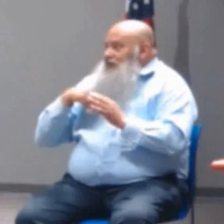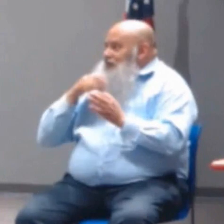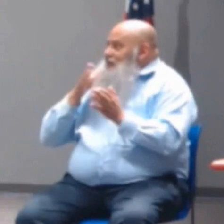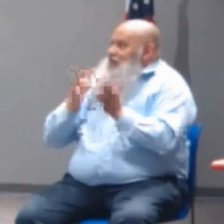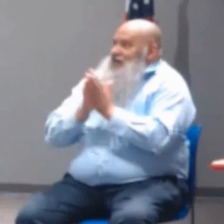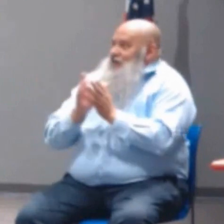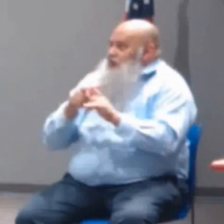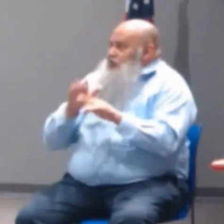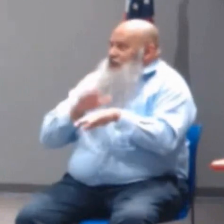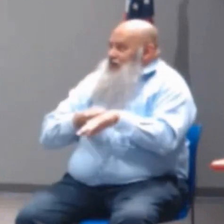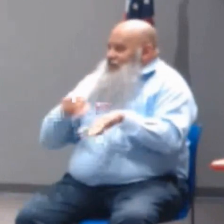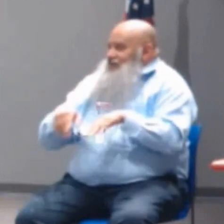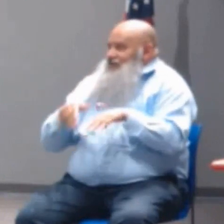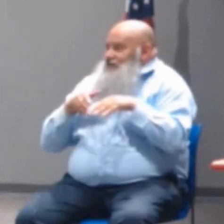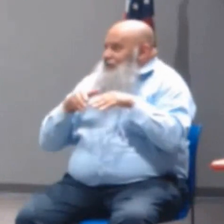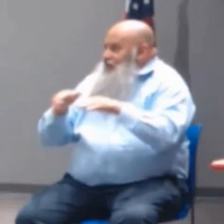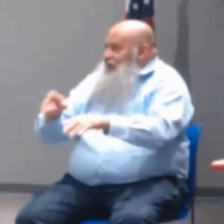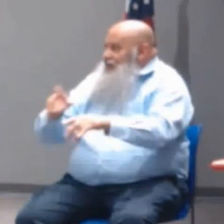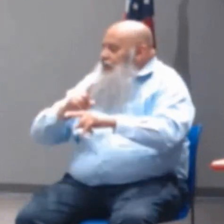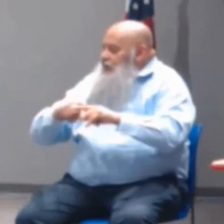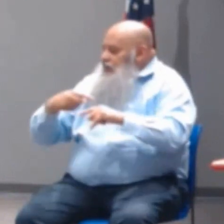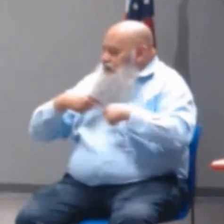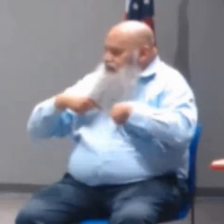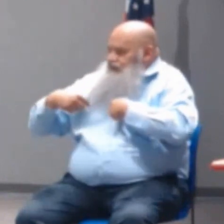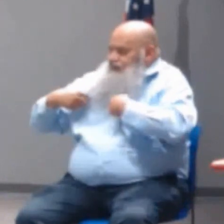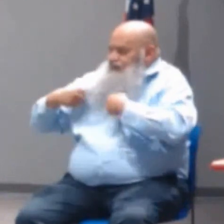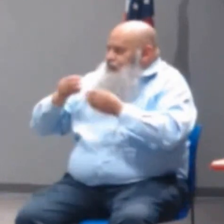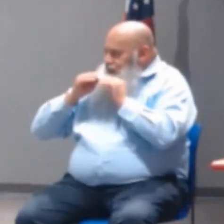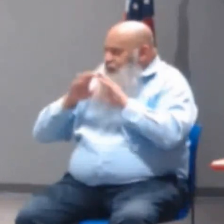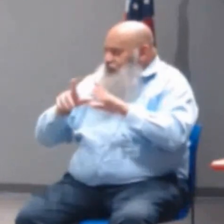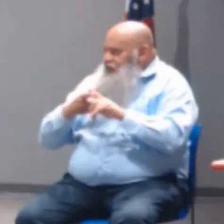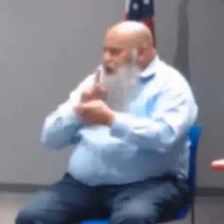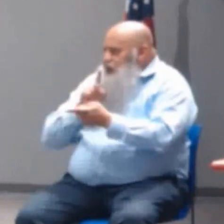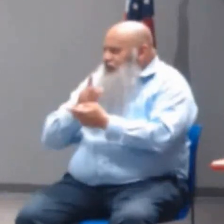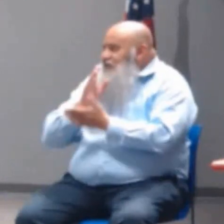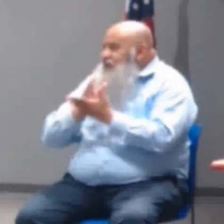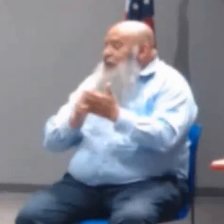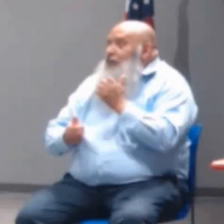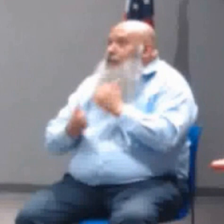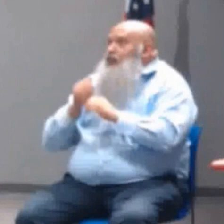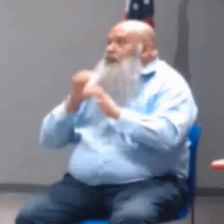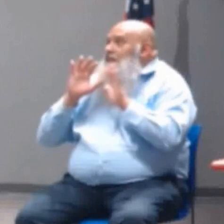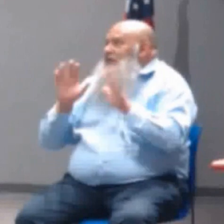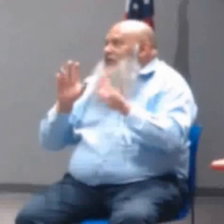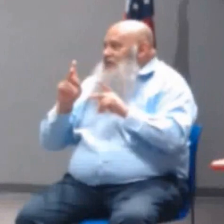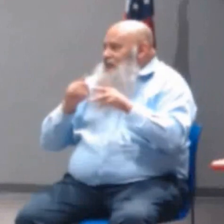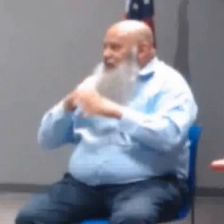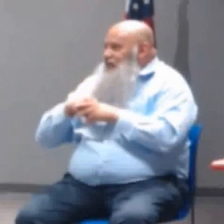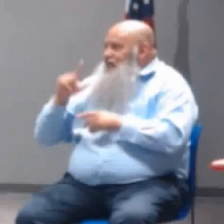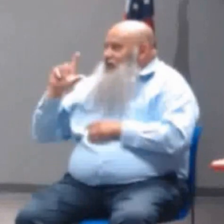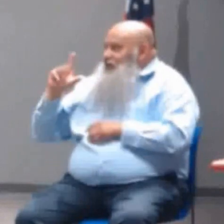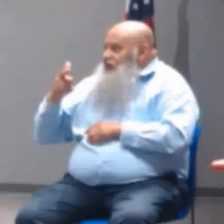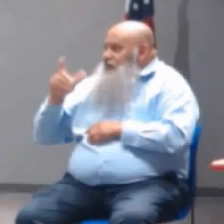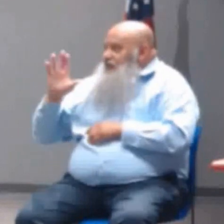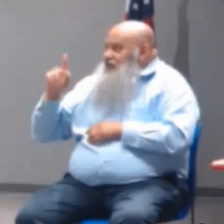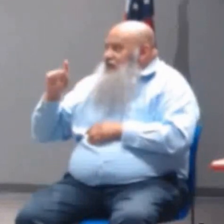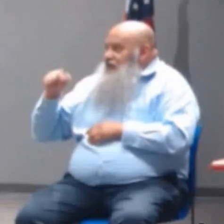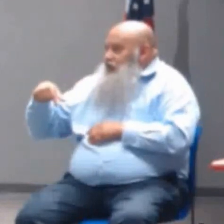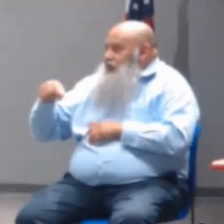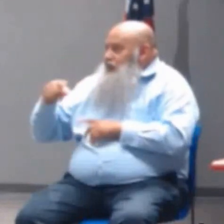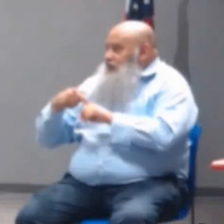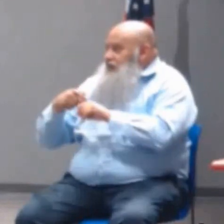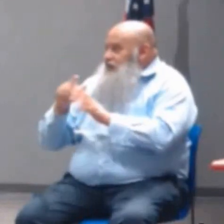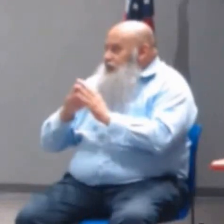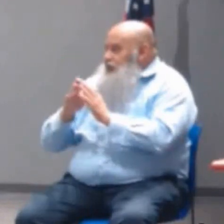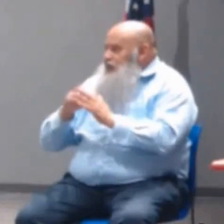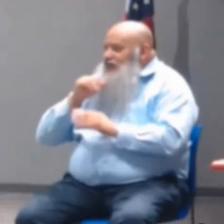path, but I've been blessed to meet some of the most amazing people in the LGBTQ plus community, and not